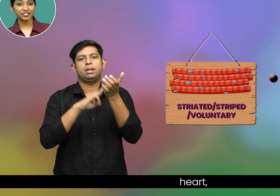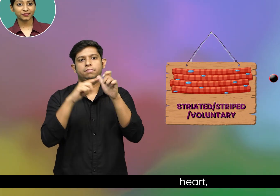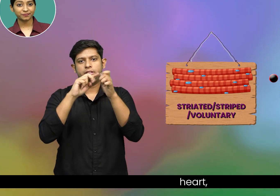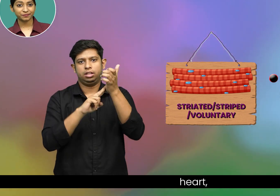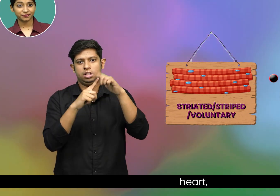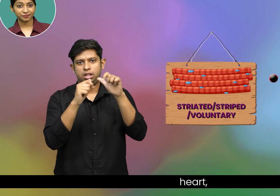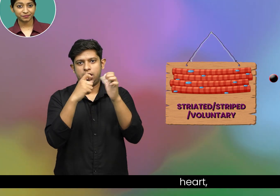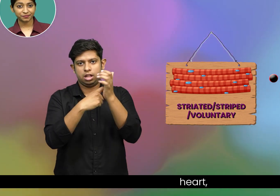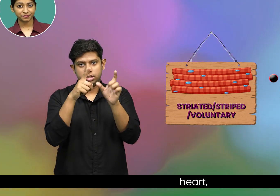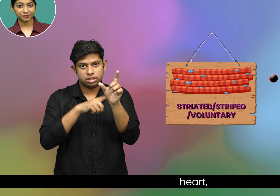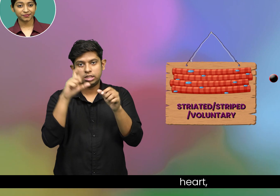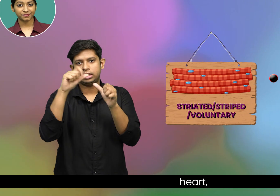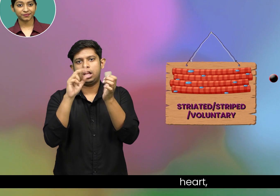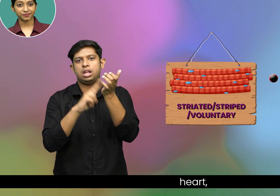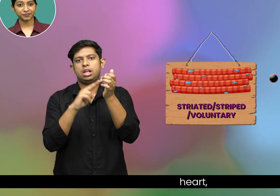heart,